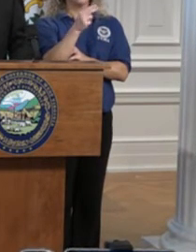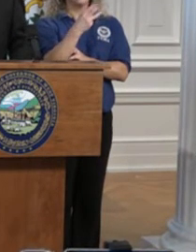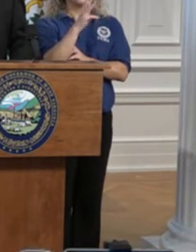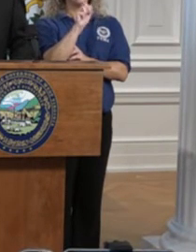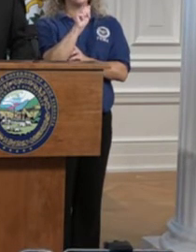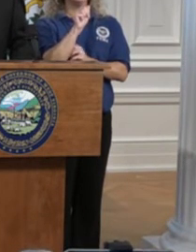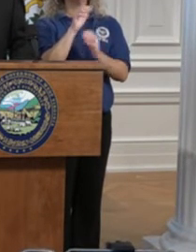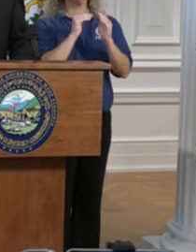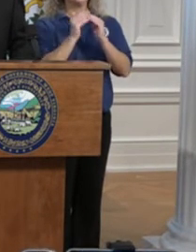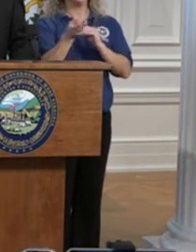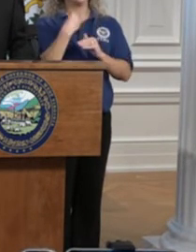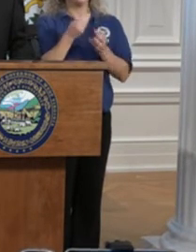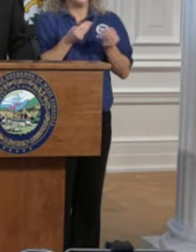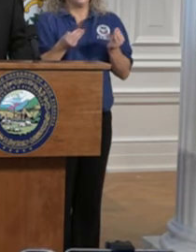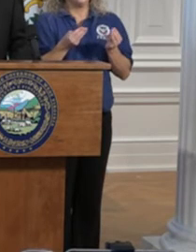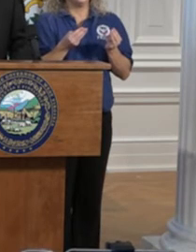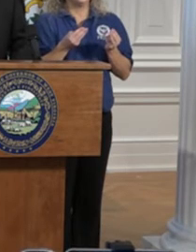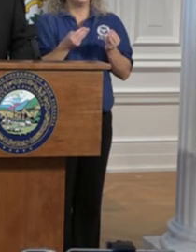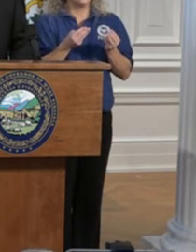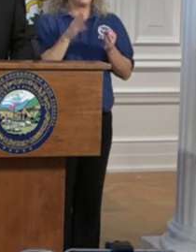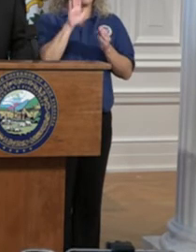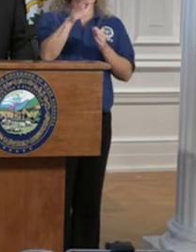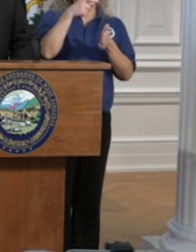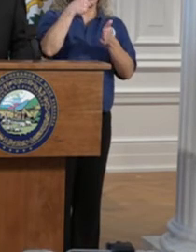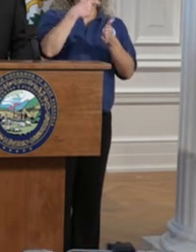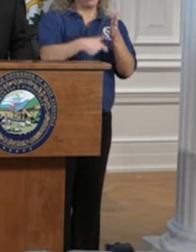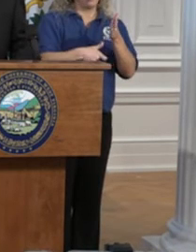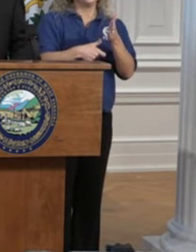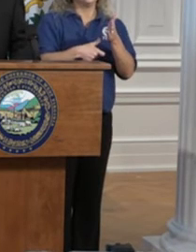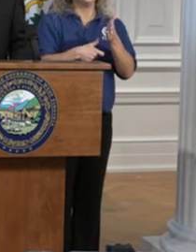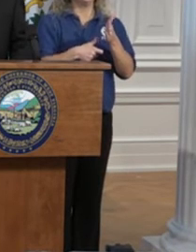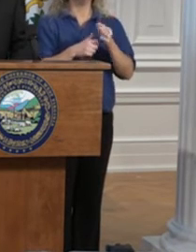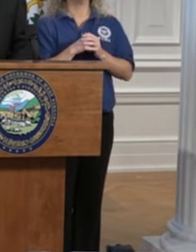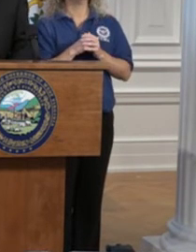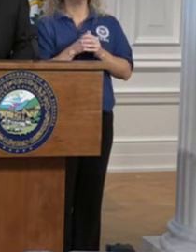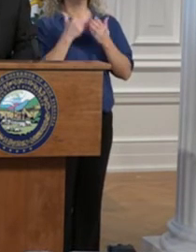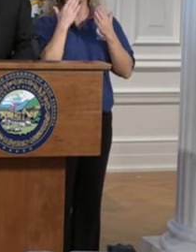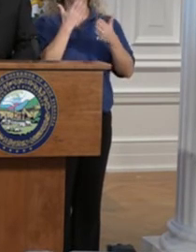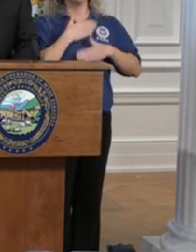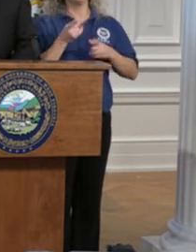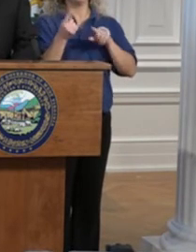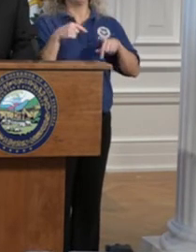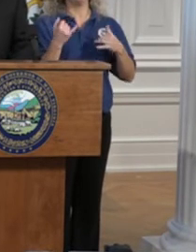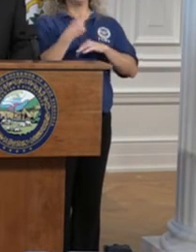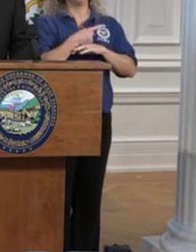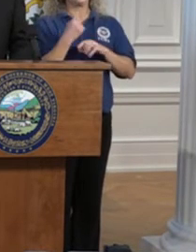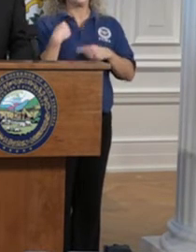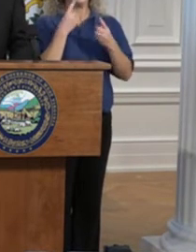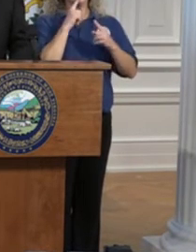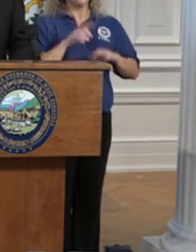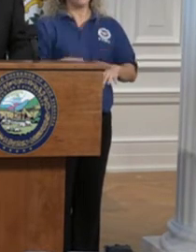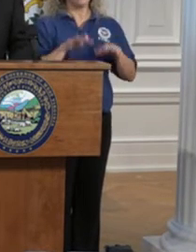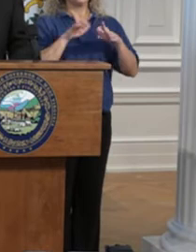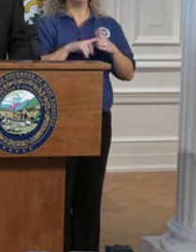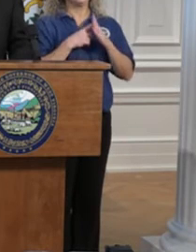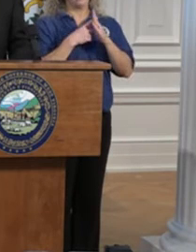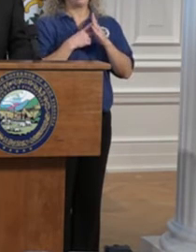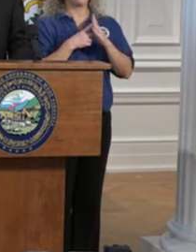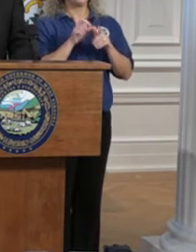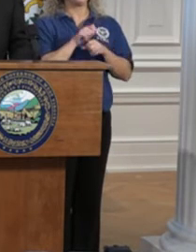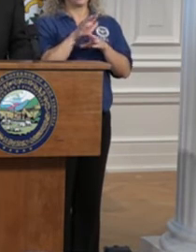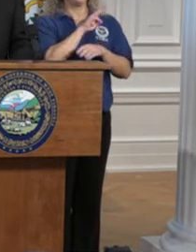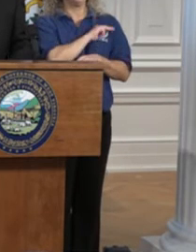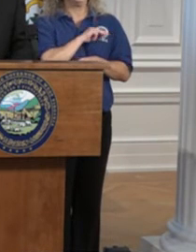us material at cost, and we appreciate all of you all for being here today. Since the floods began, Mountain